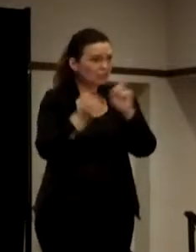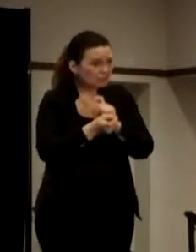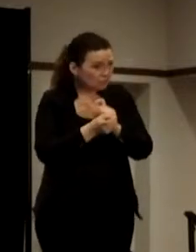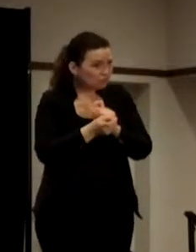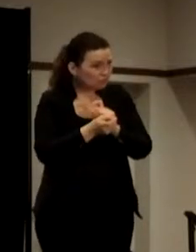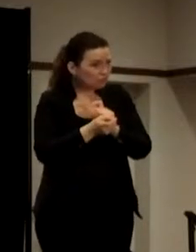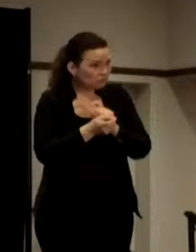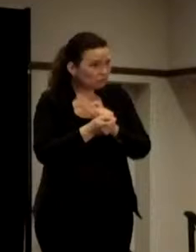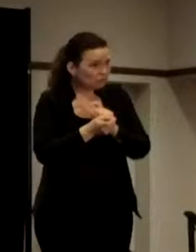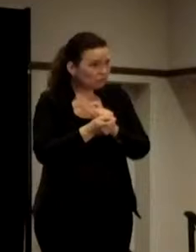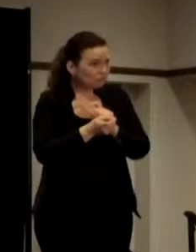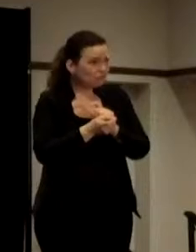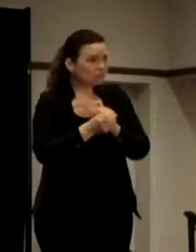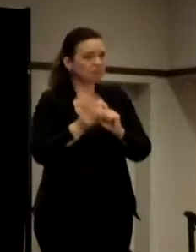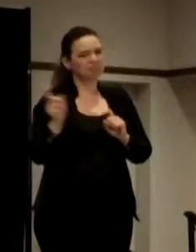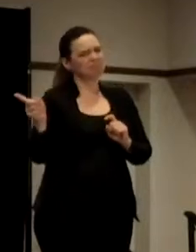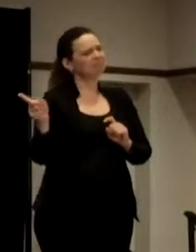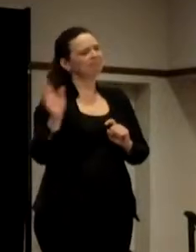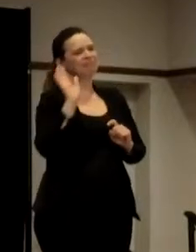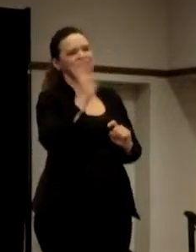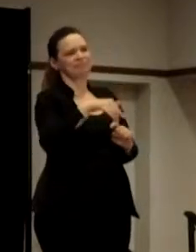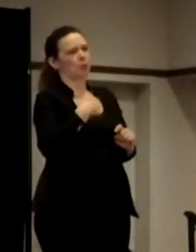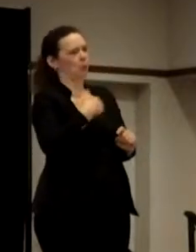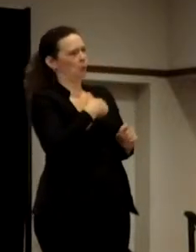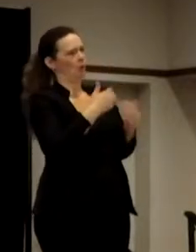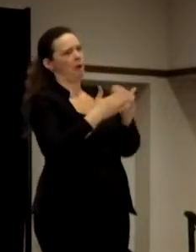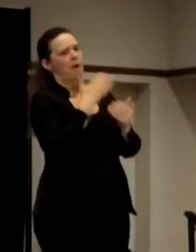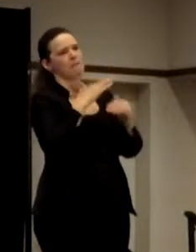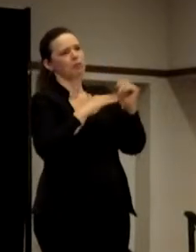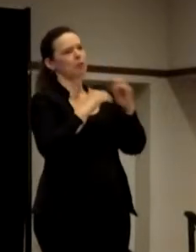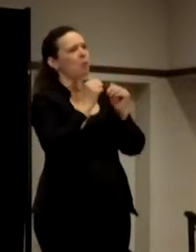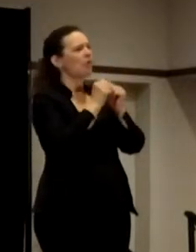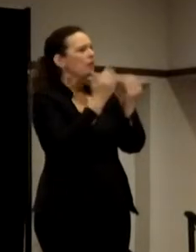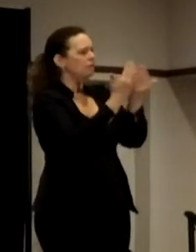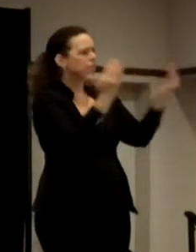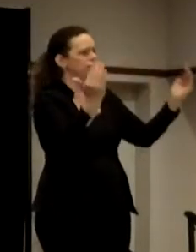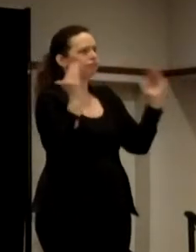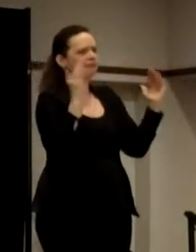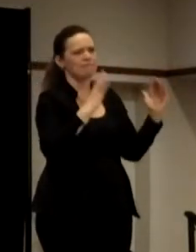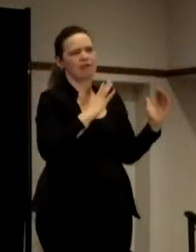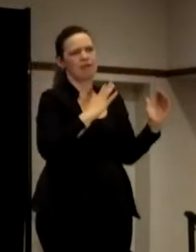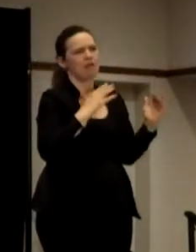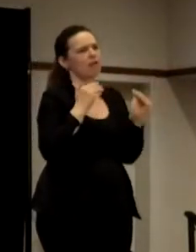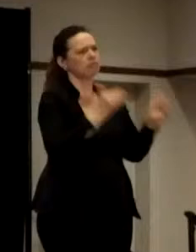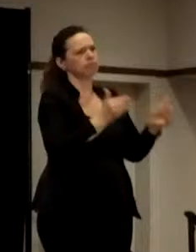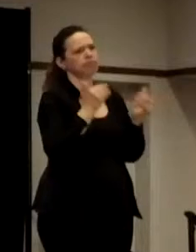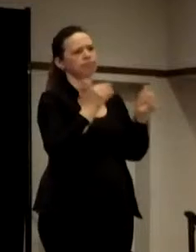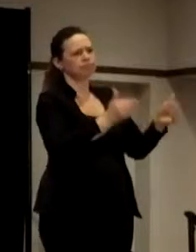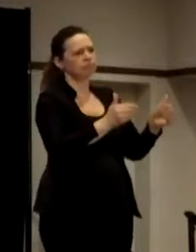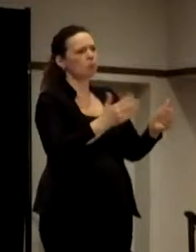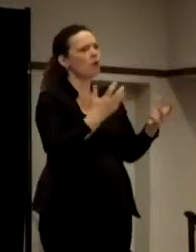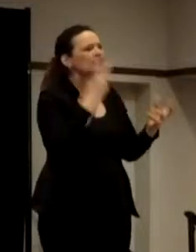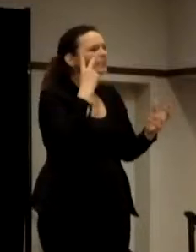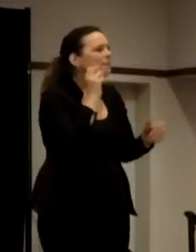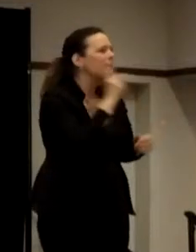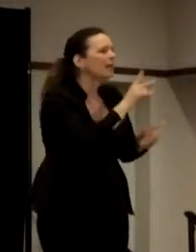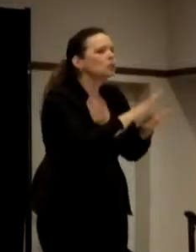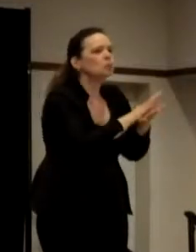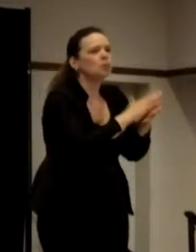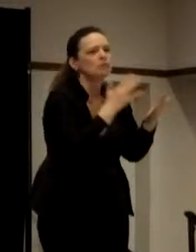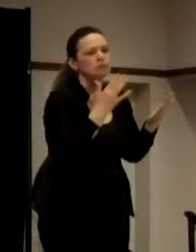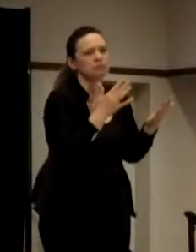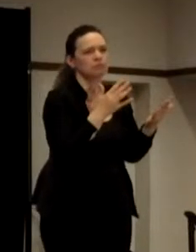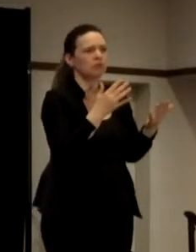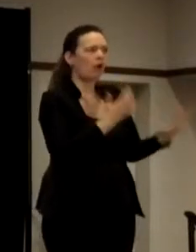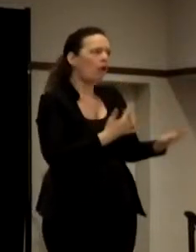We understand people are more comfortable with this or that and different things, but we asked about face shields to the